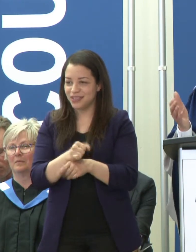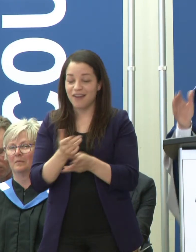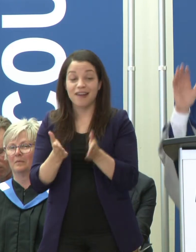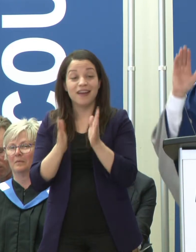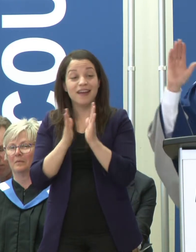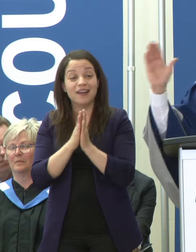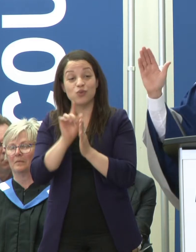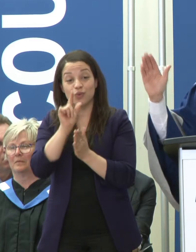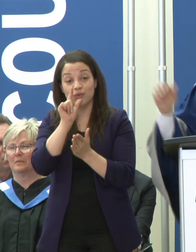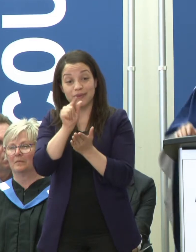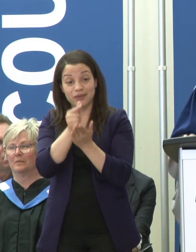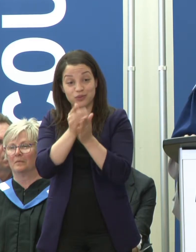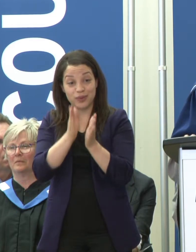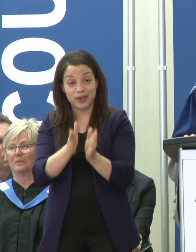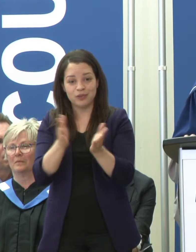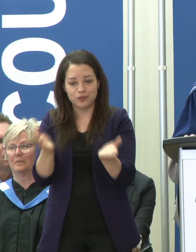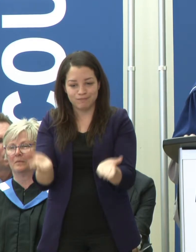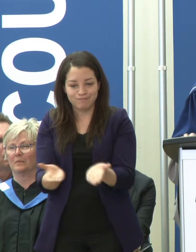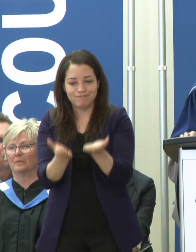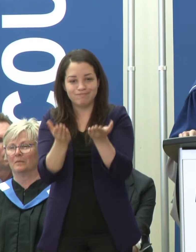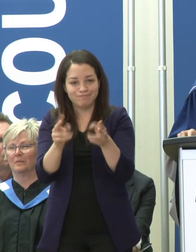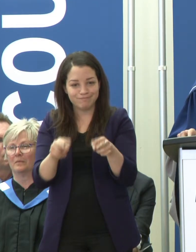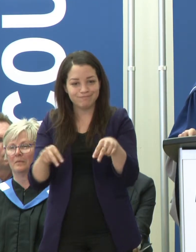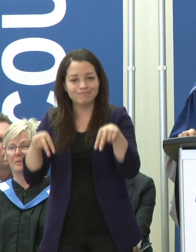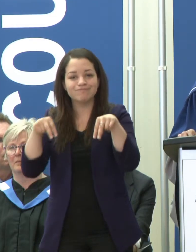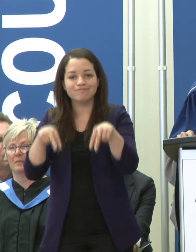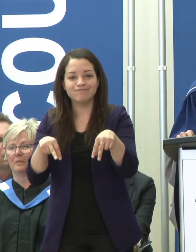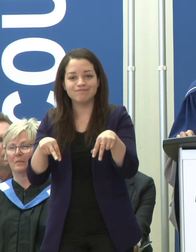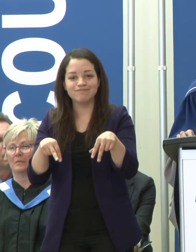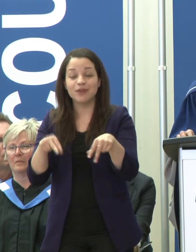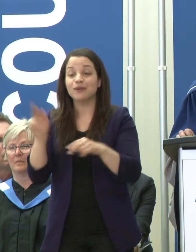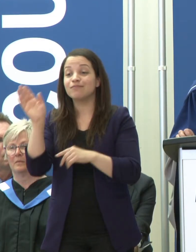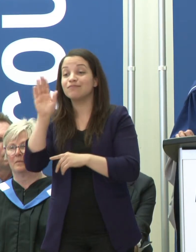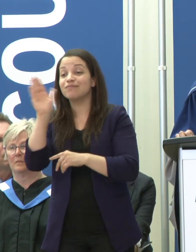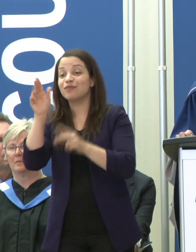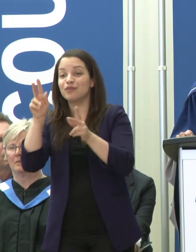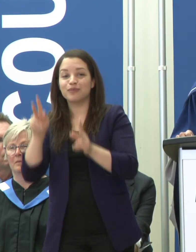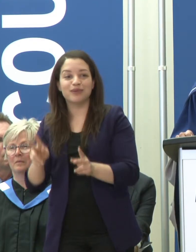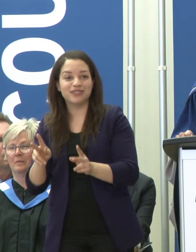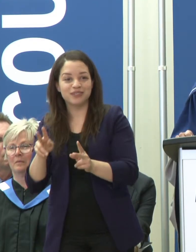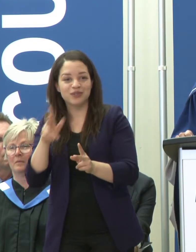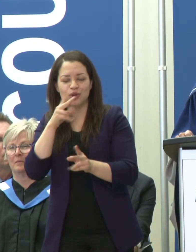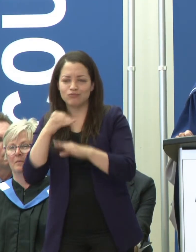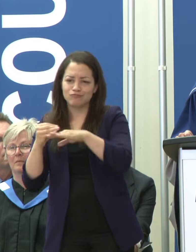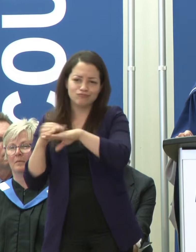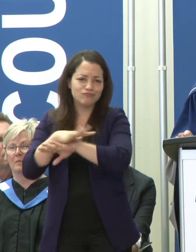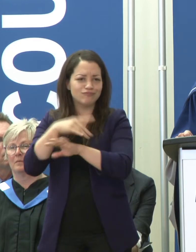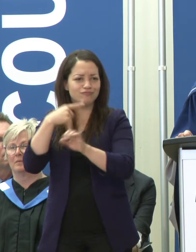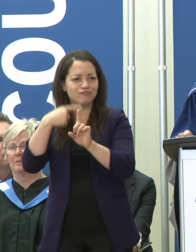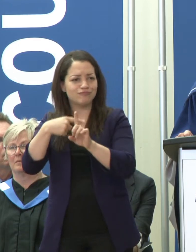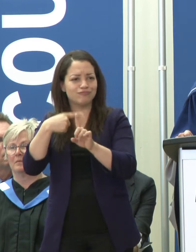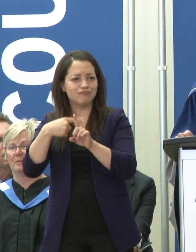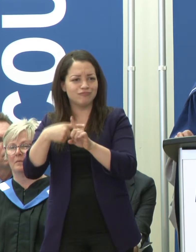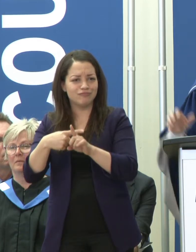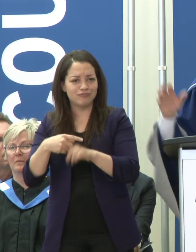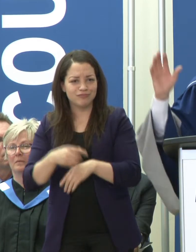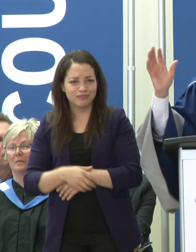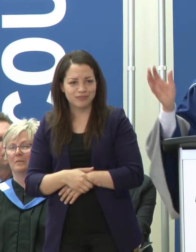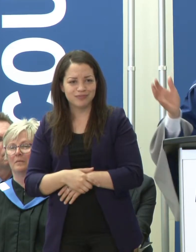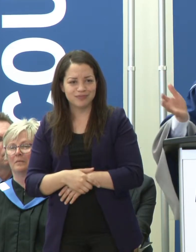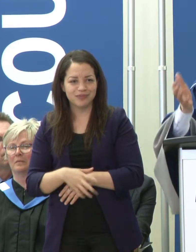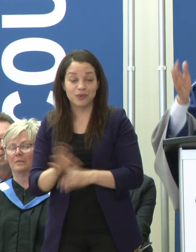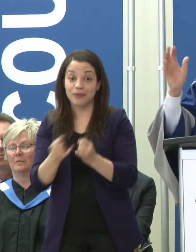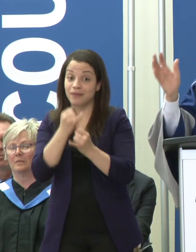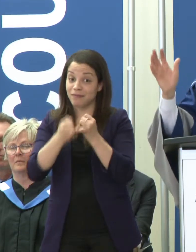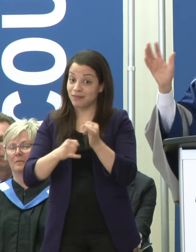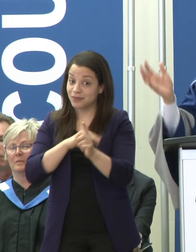up and give a wave of appreciation to somebody joining us today for the positive impact that they've had on you. So as your